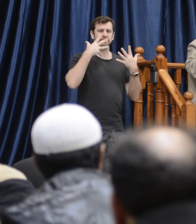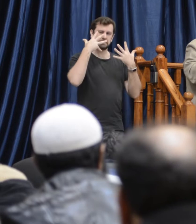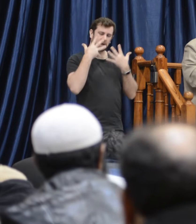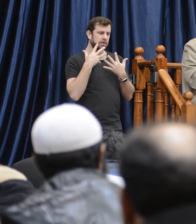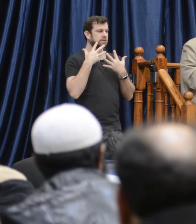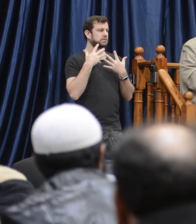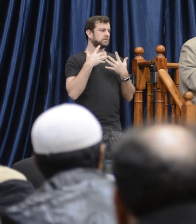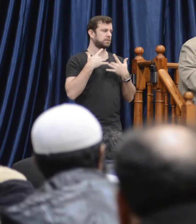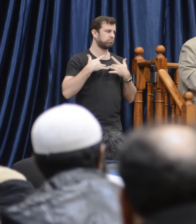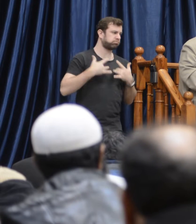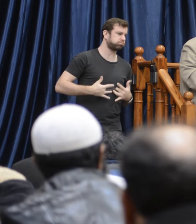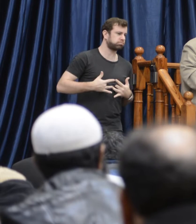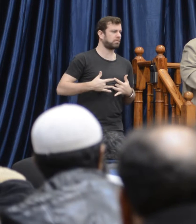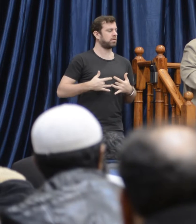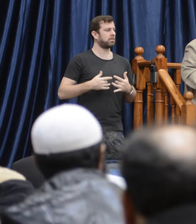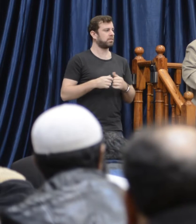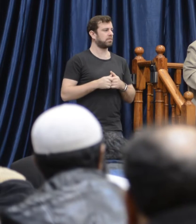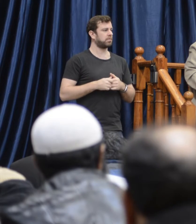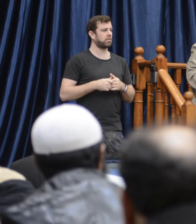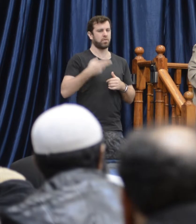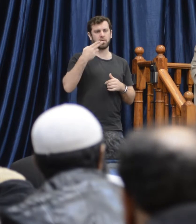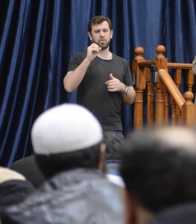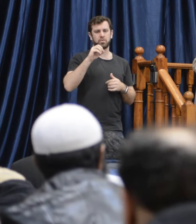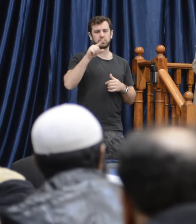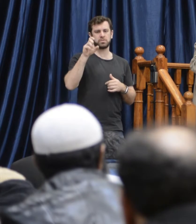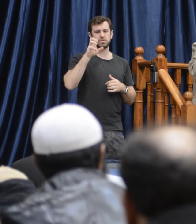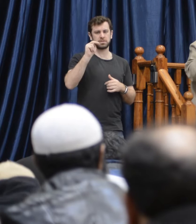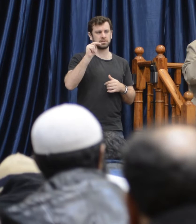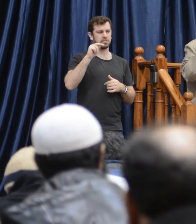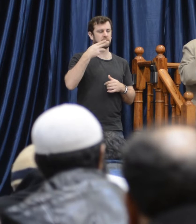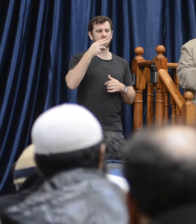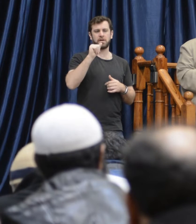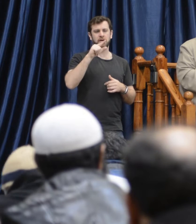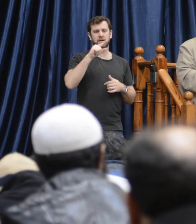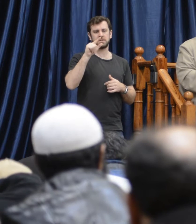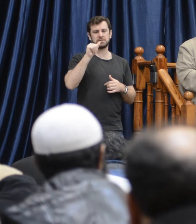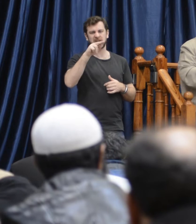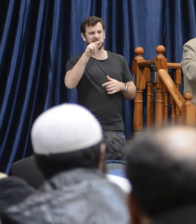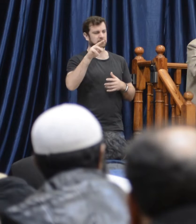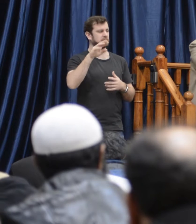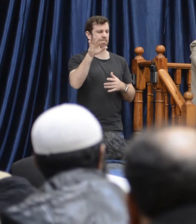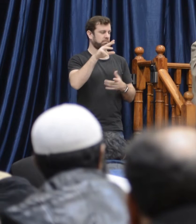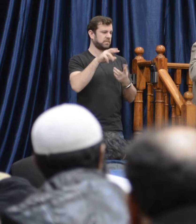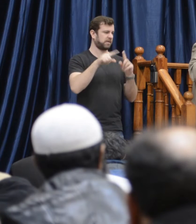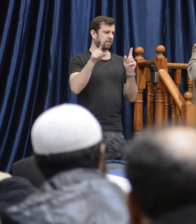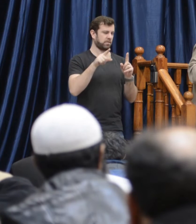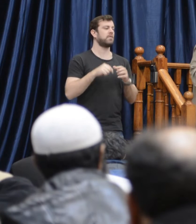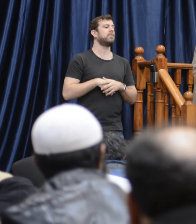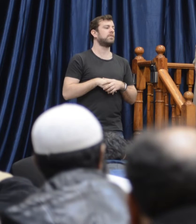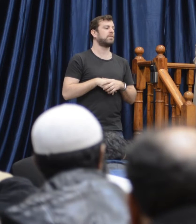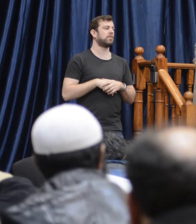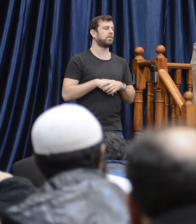sadness, huzn or hazan. This word huzn or hazan does not come in